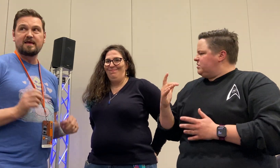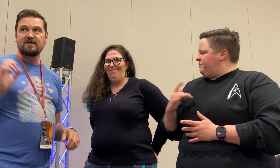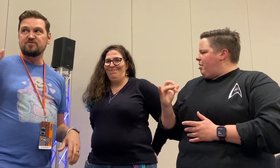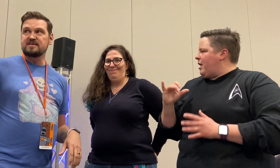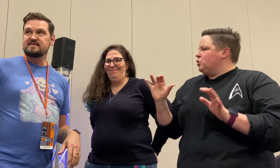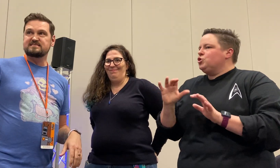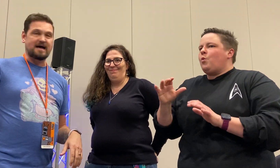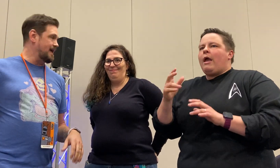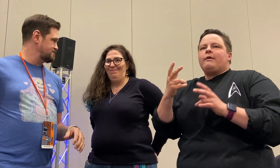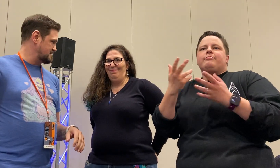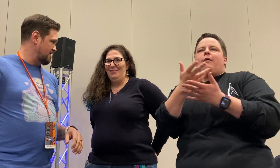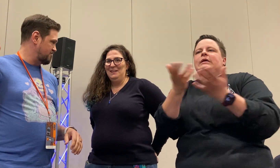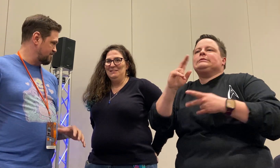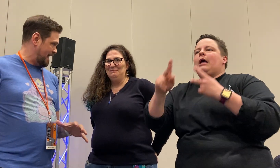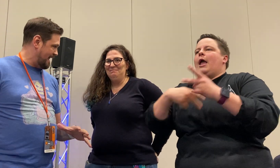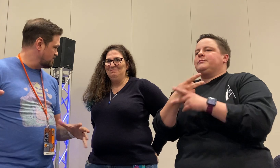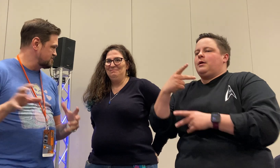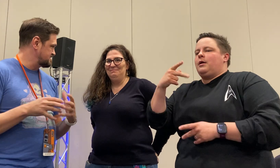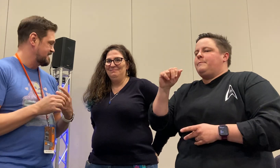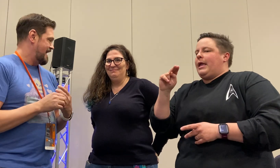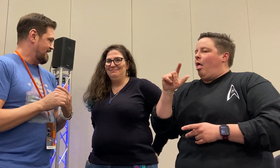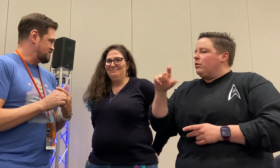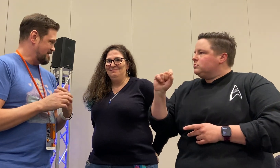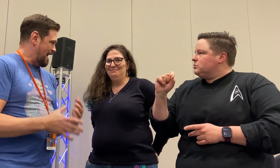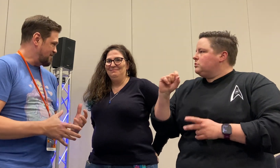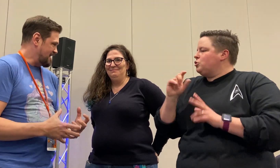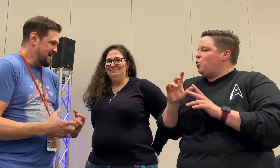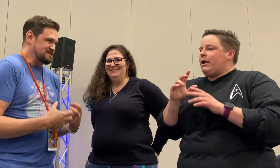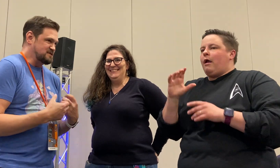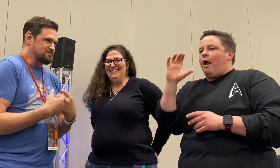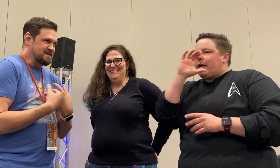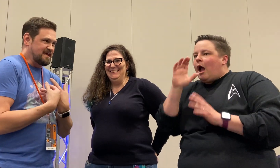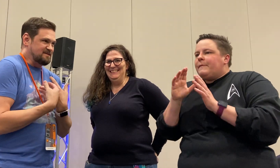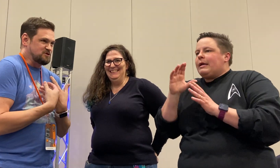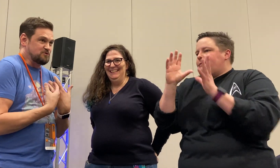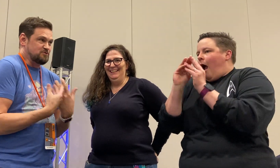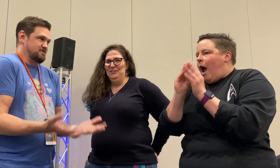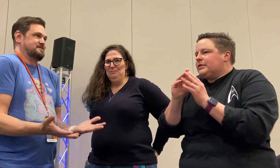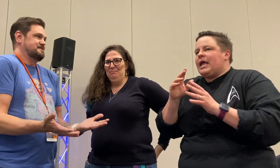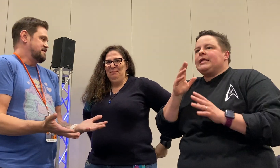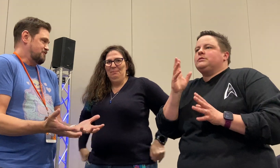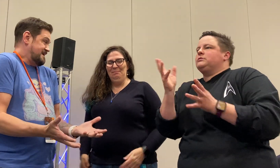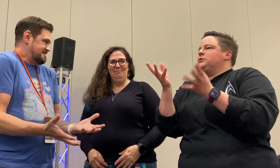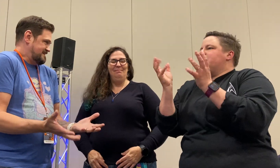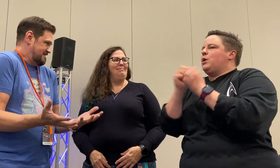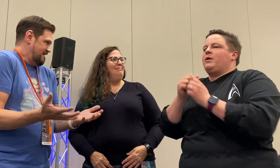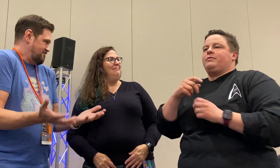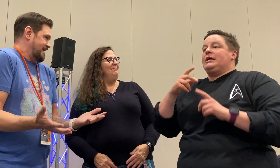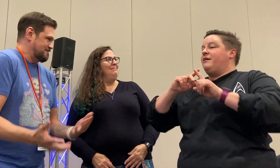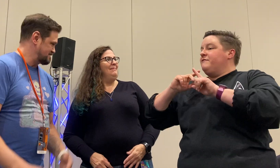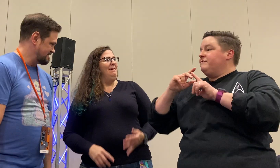these types of panels and doing Comic Cons and speaking to, you know, geeks and fandoms?